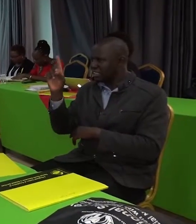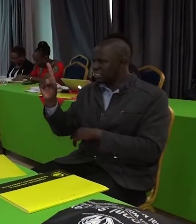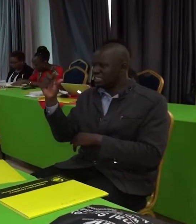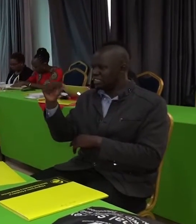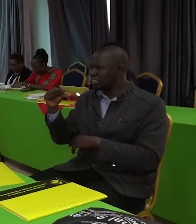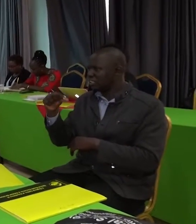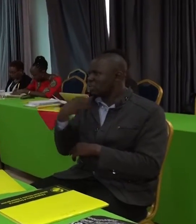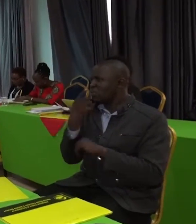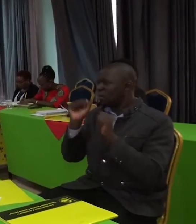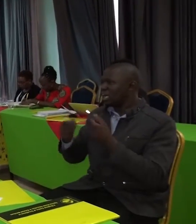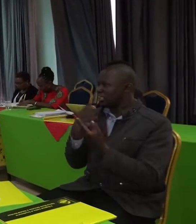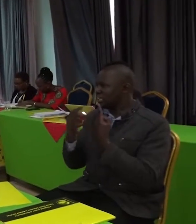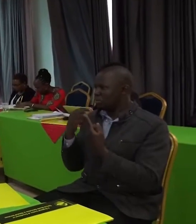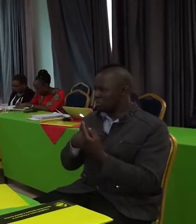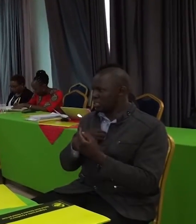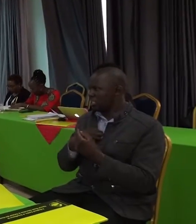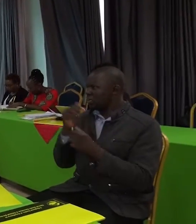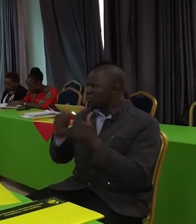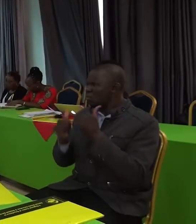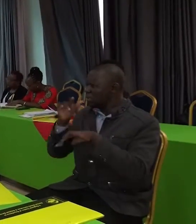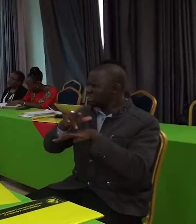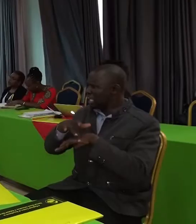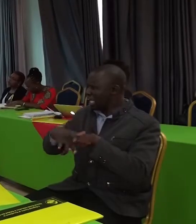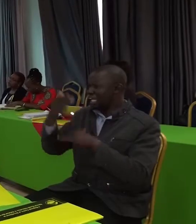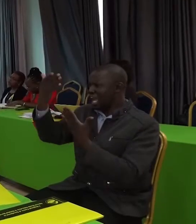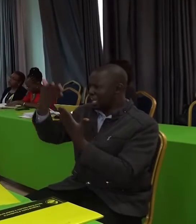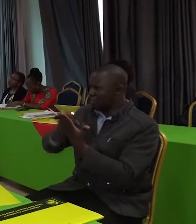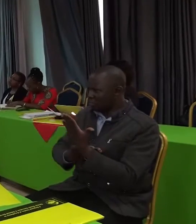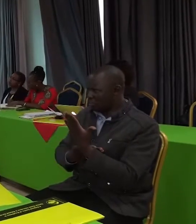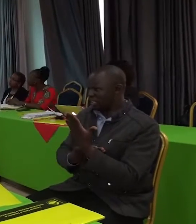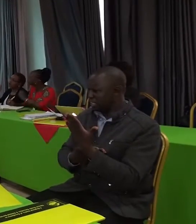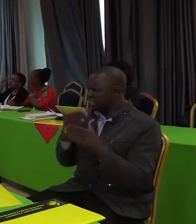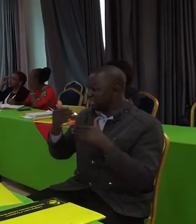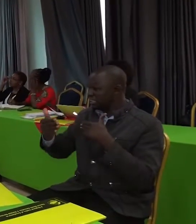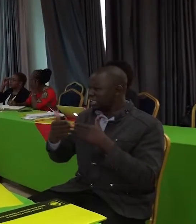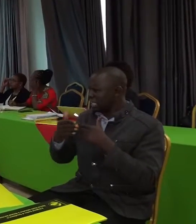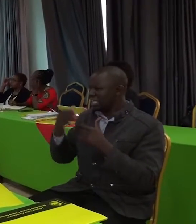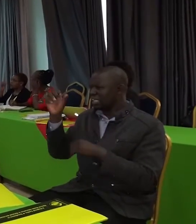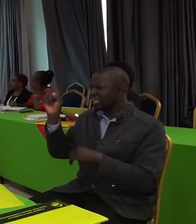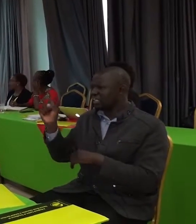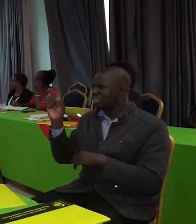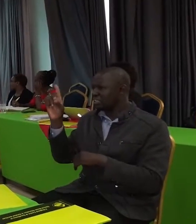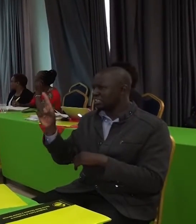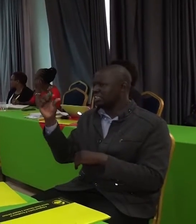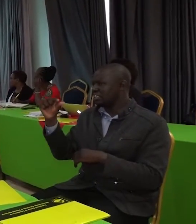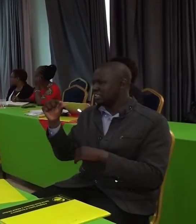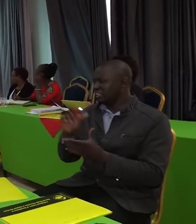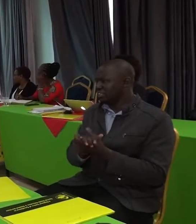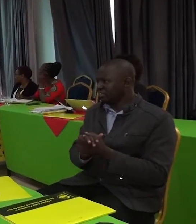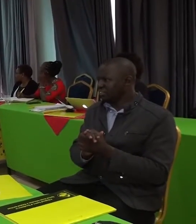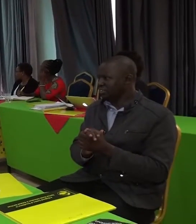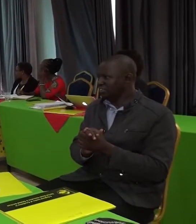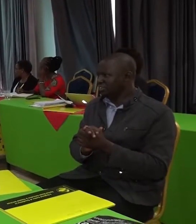Can you tell me? Which earlier document is nearing SDGs?